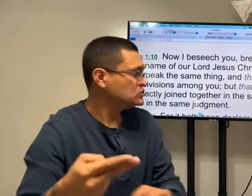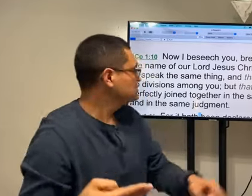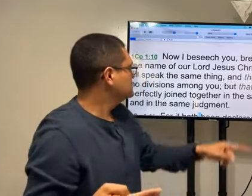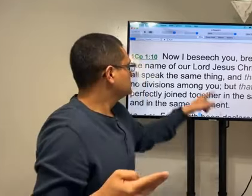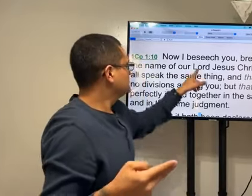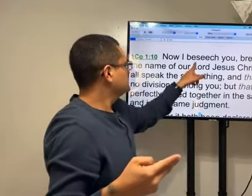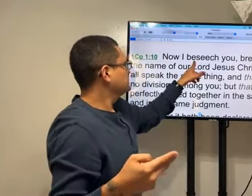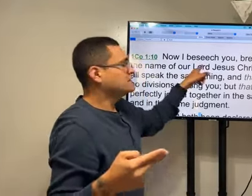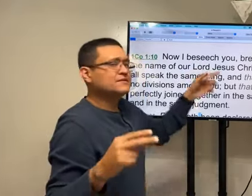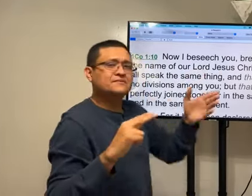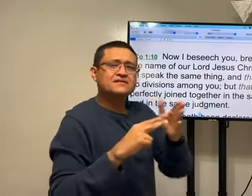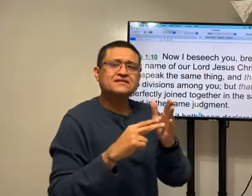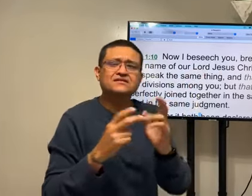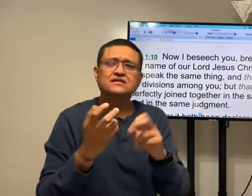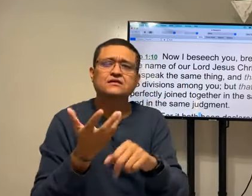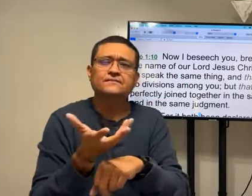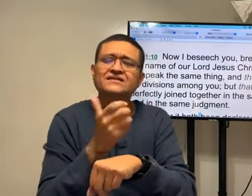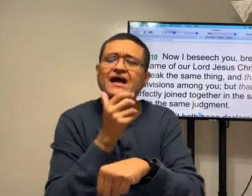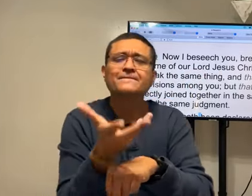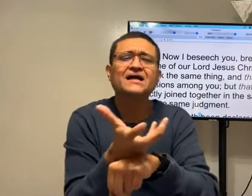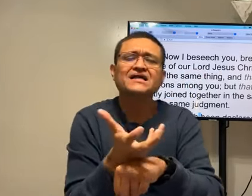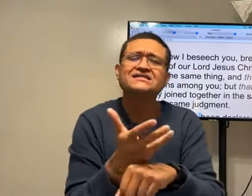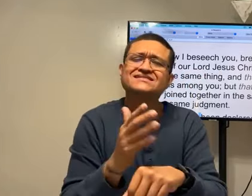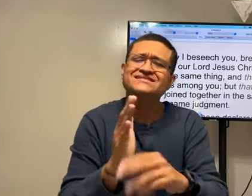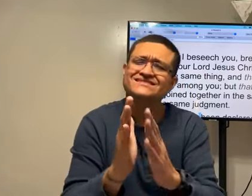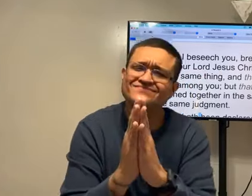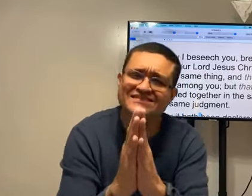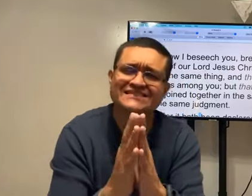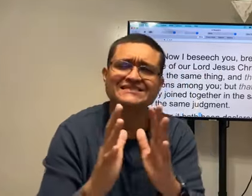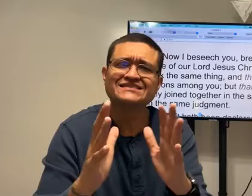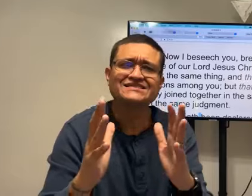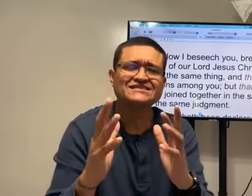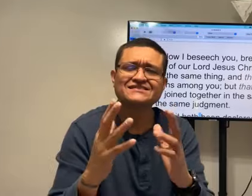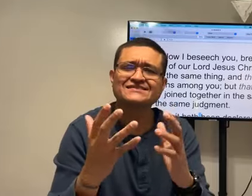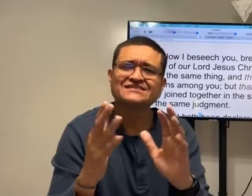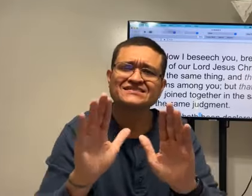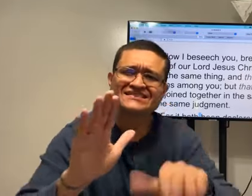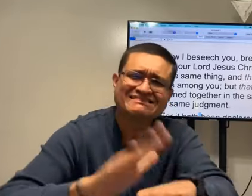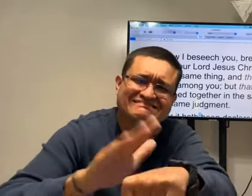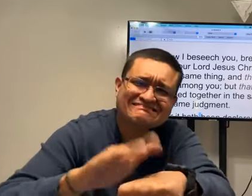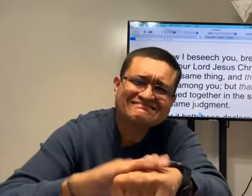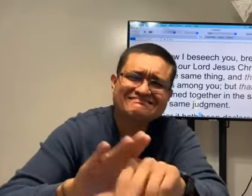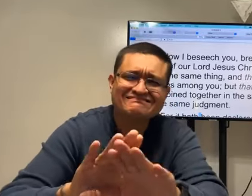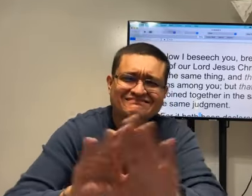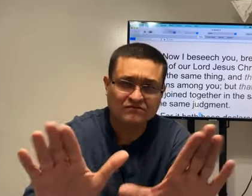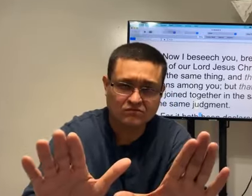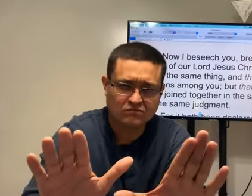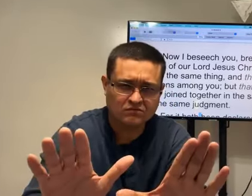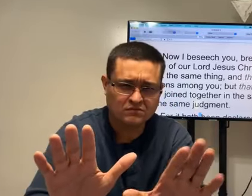I beseech you, meaning he's begging, I'm pleading, I'm warning,